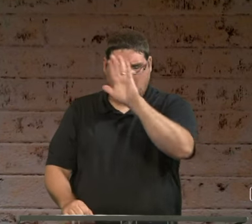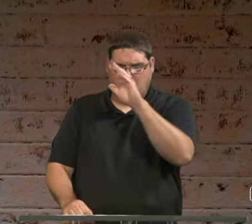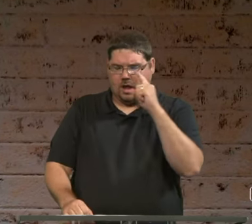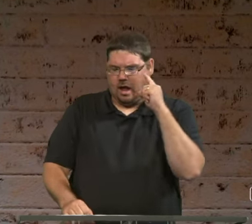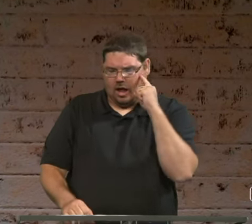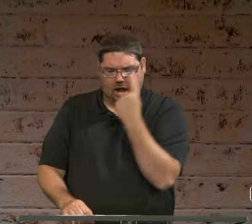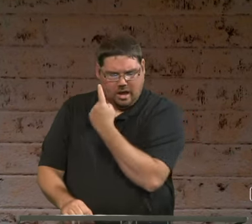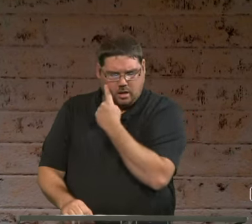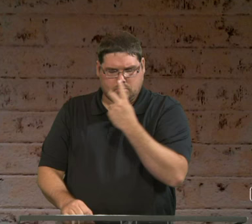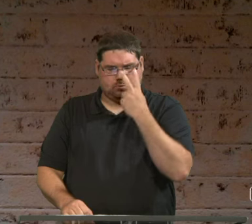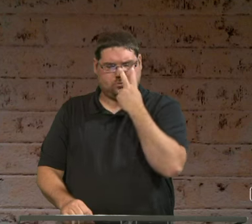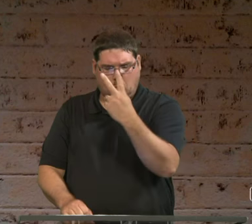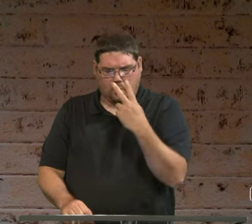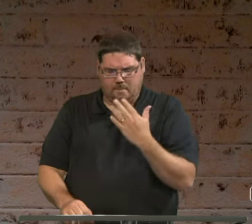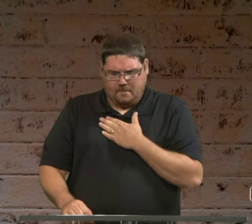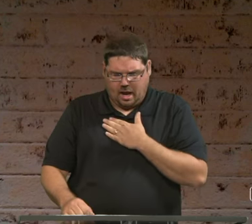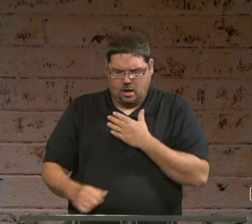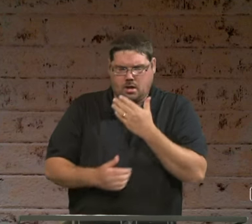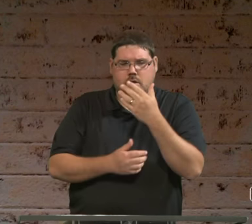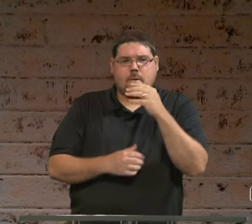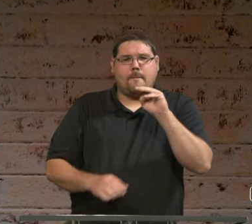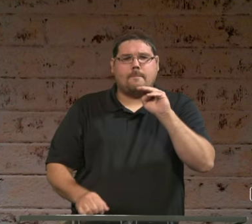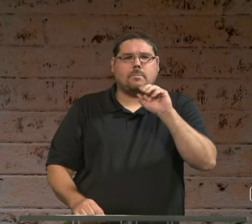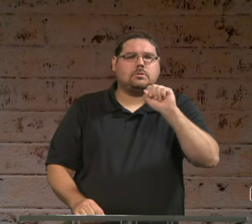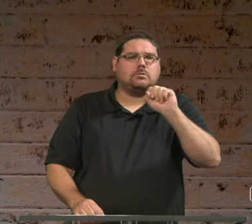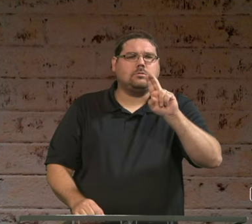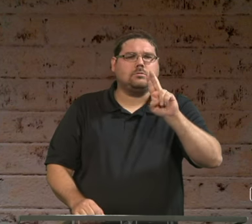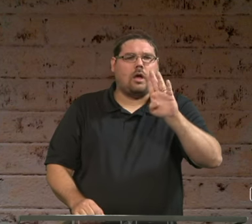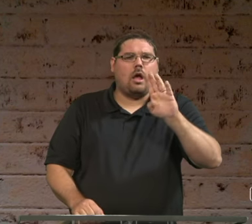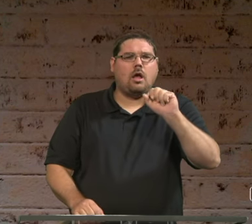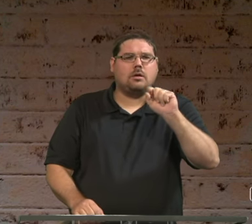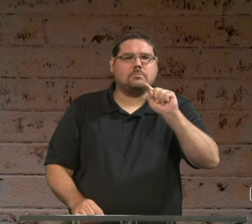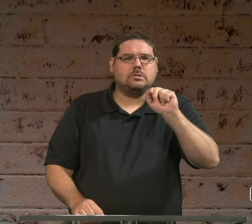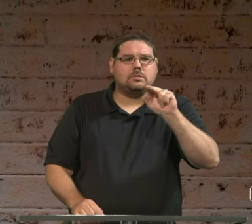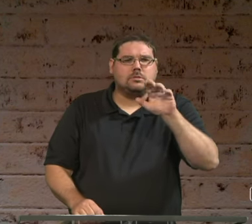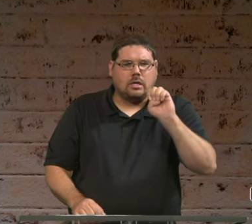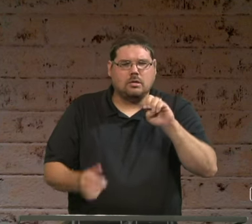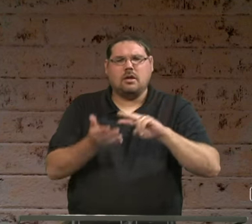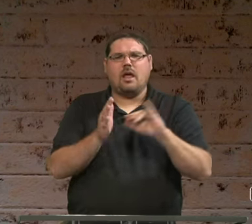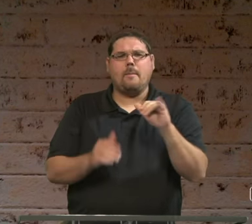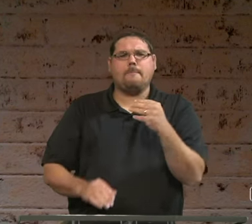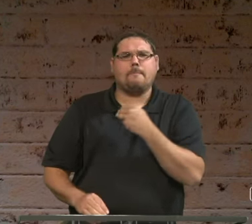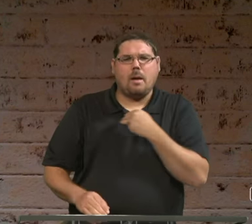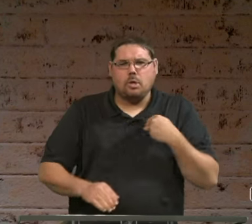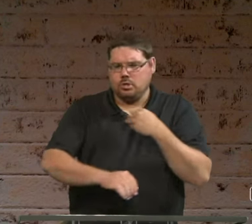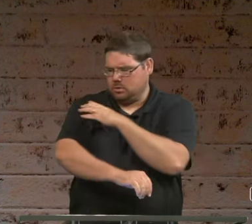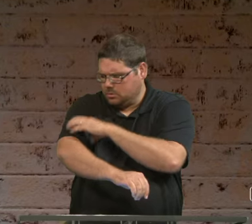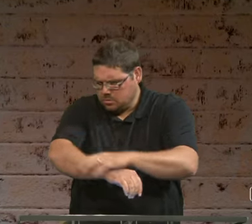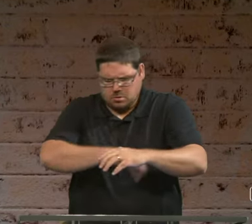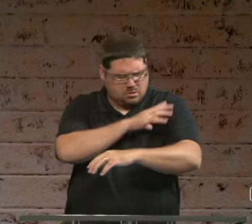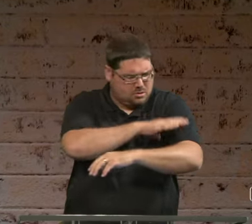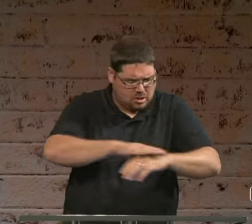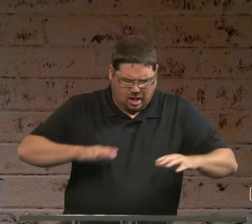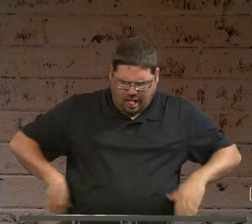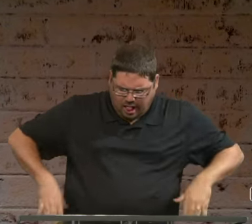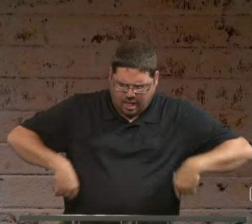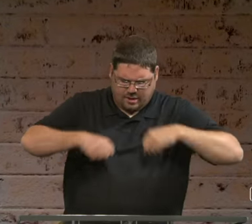Now in verse 16 it says, your eyes saw my substance. Those are the different parts, like our